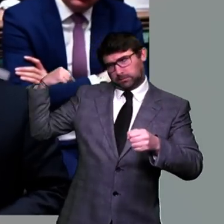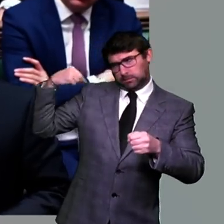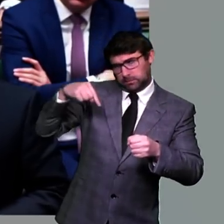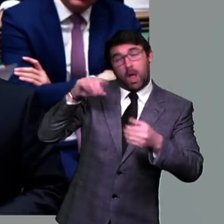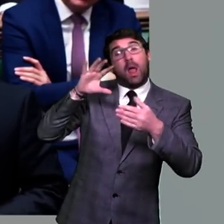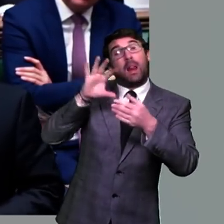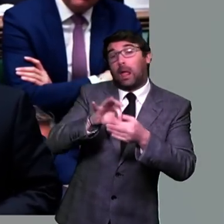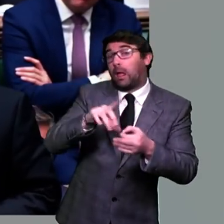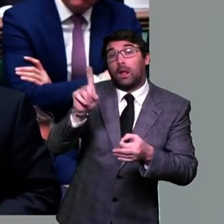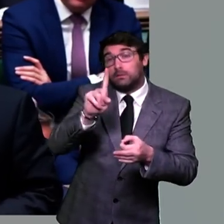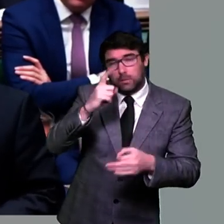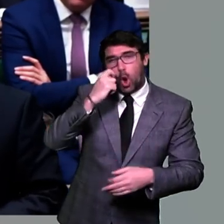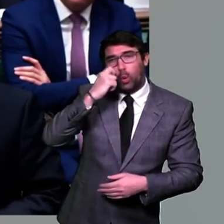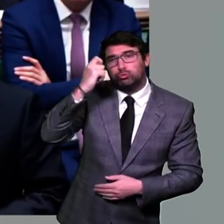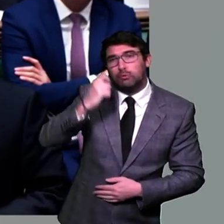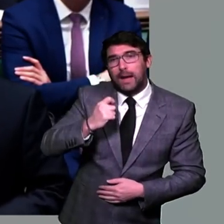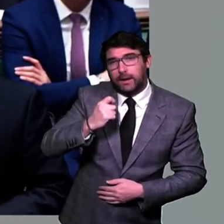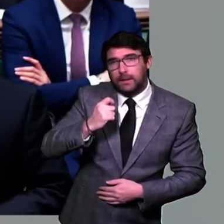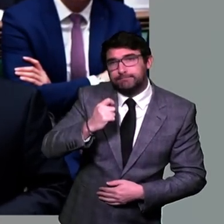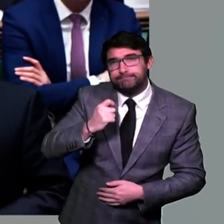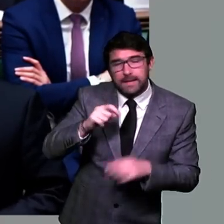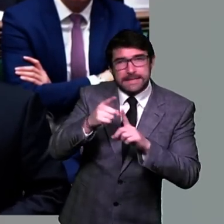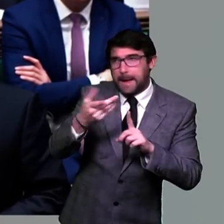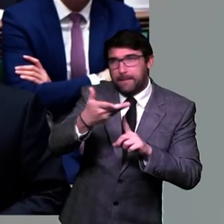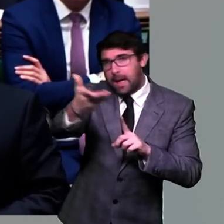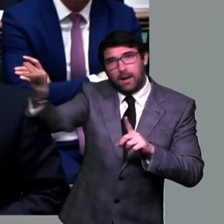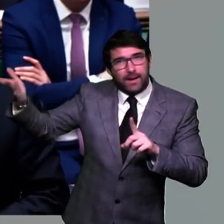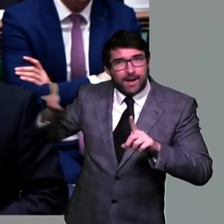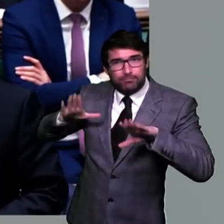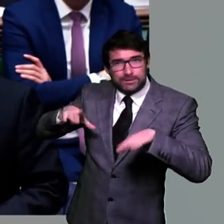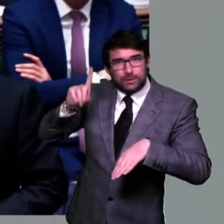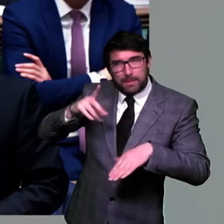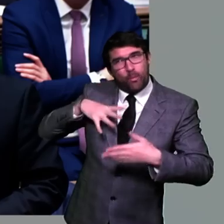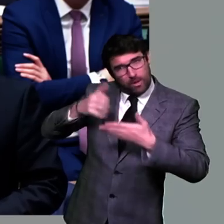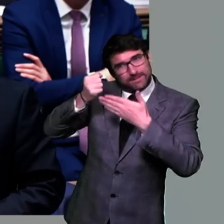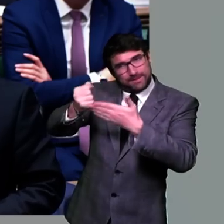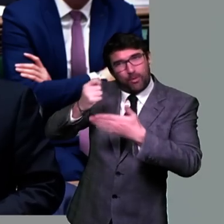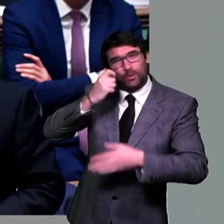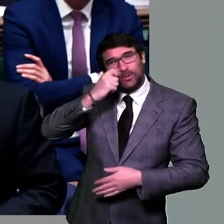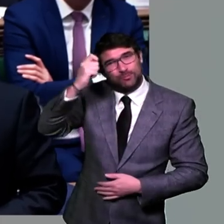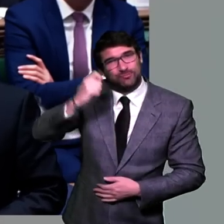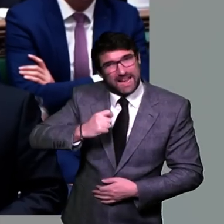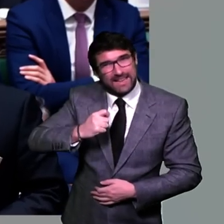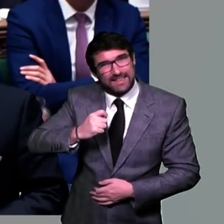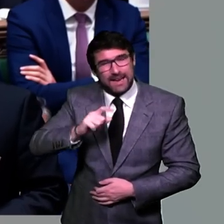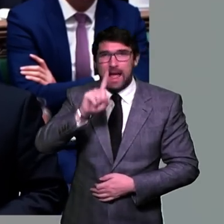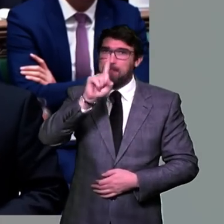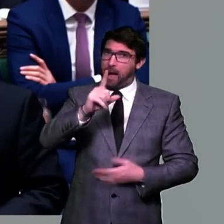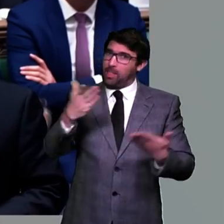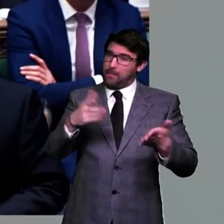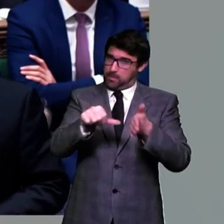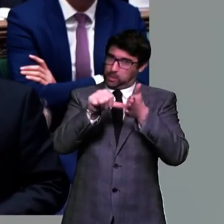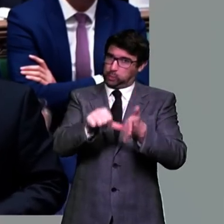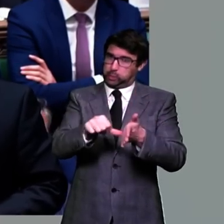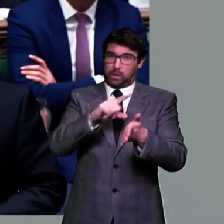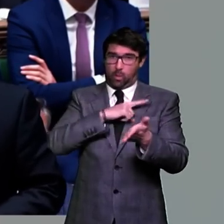stake there. But right now, in order to maintain that support, as the public deals with rising prices,